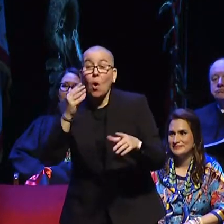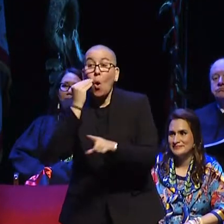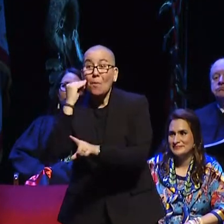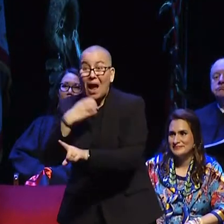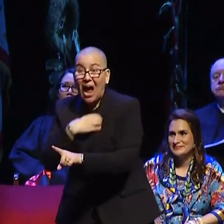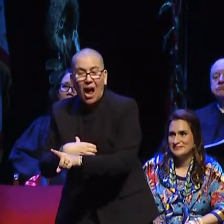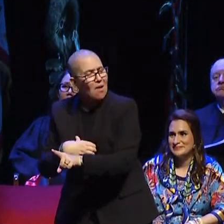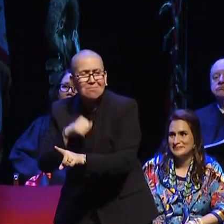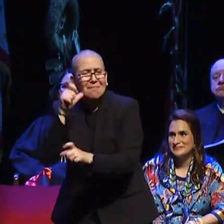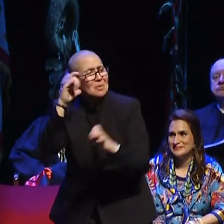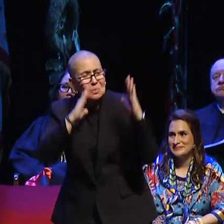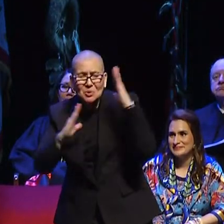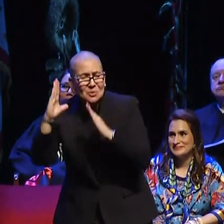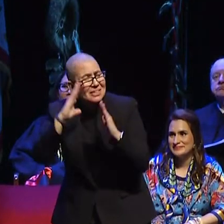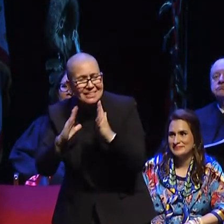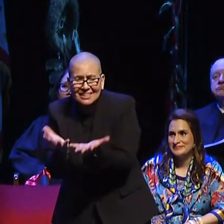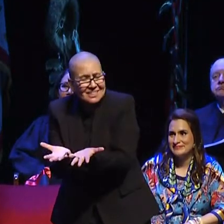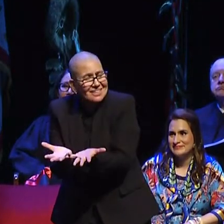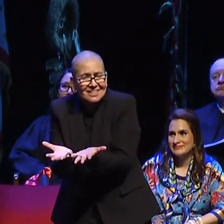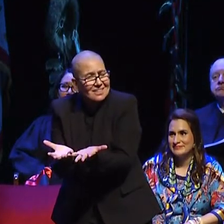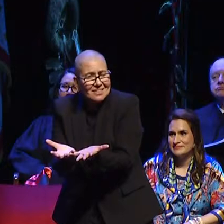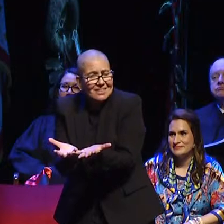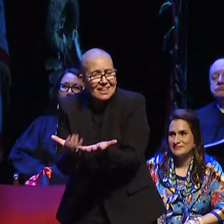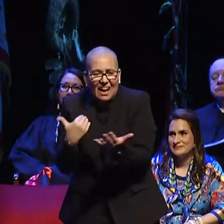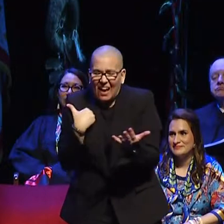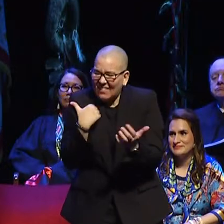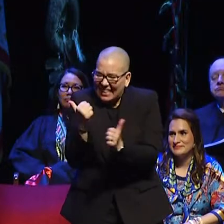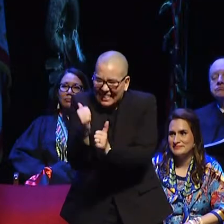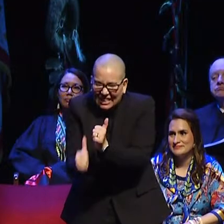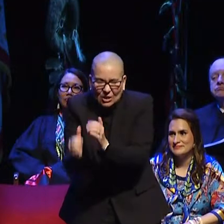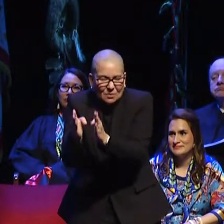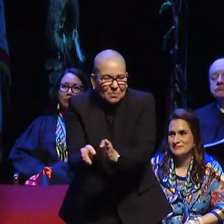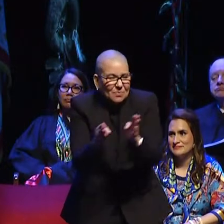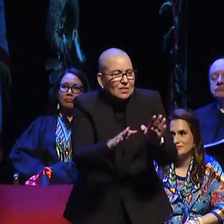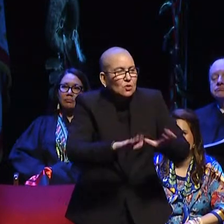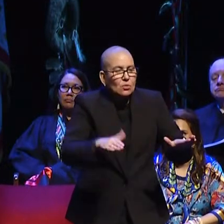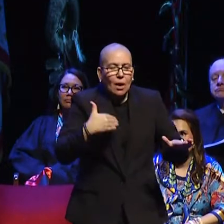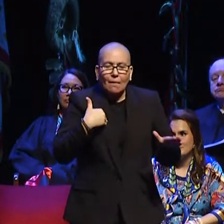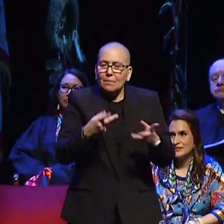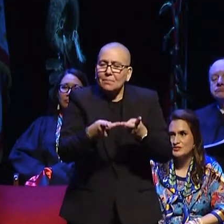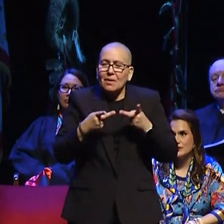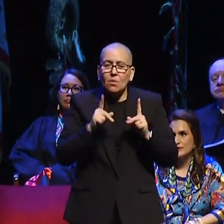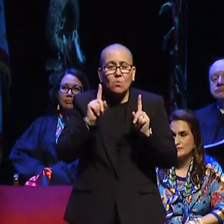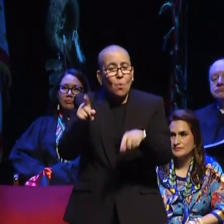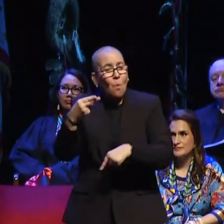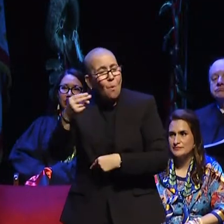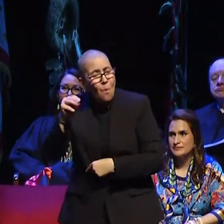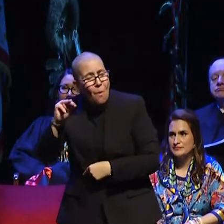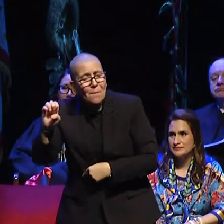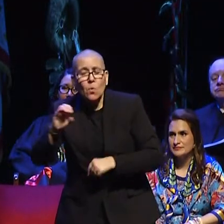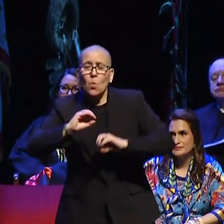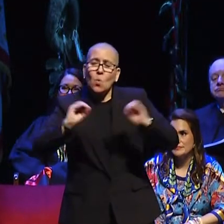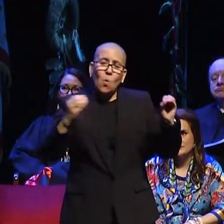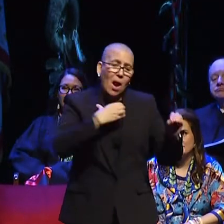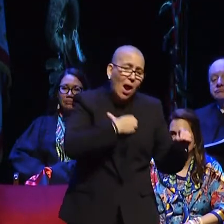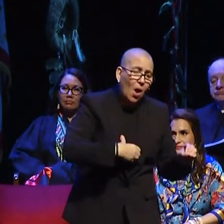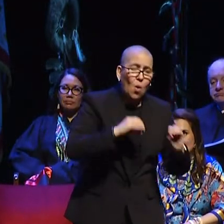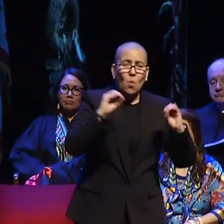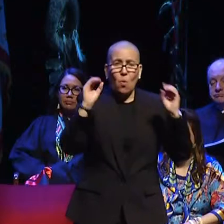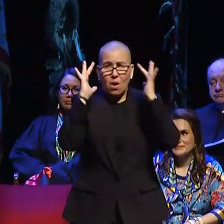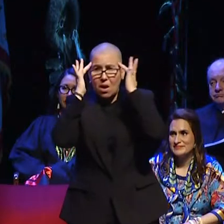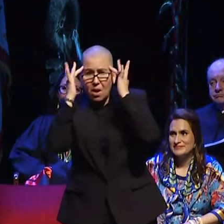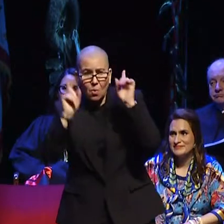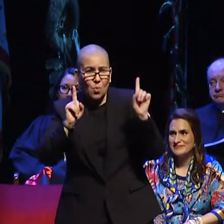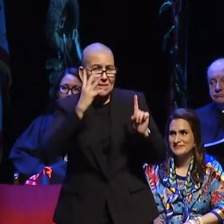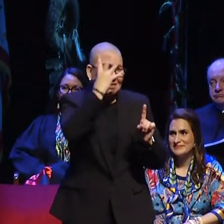opportunity to ensure that every child has a safe place to call home and no child goes hungry. My pledge to you on this day is